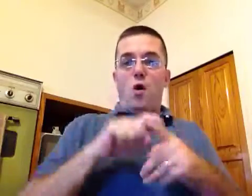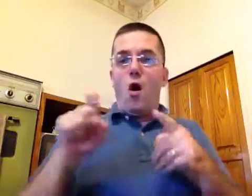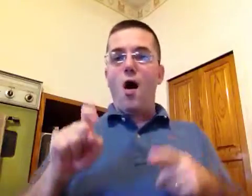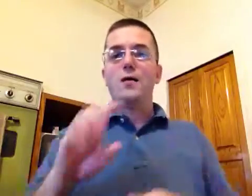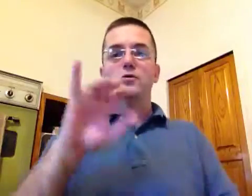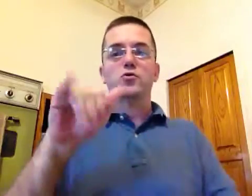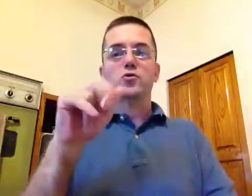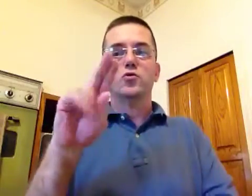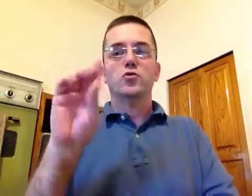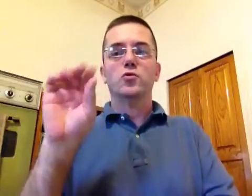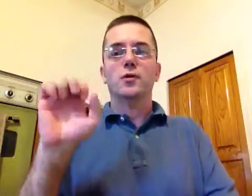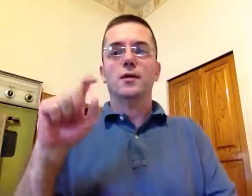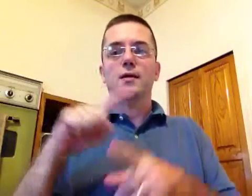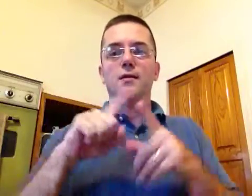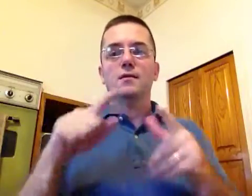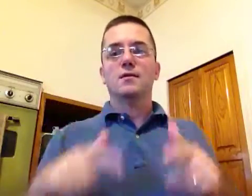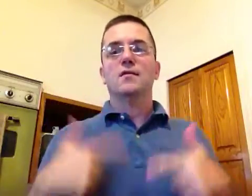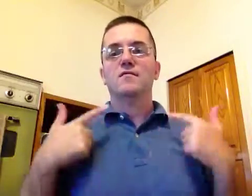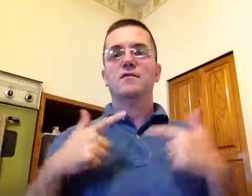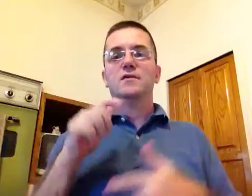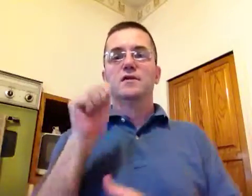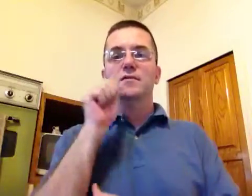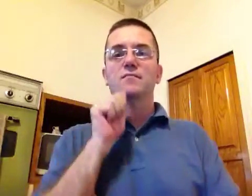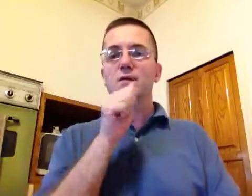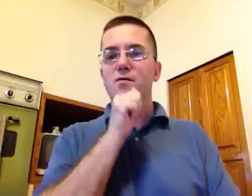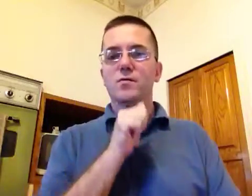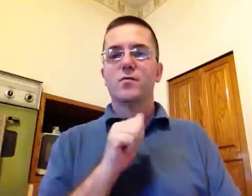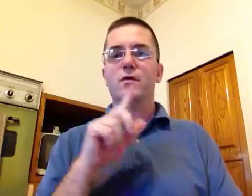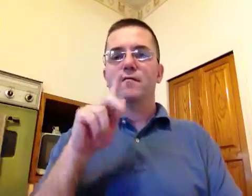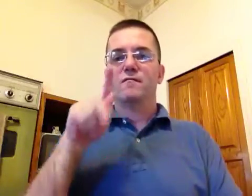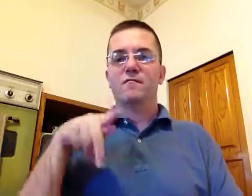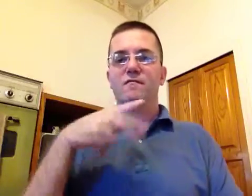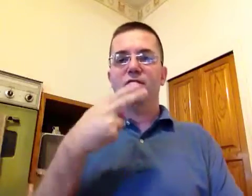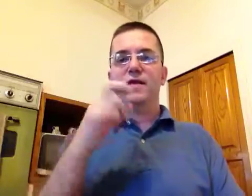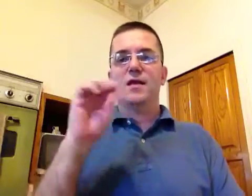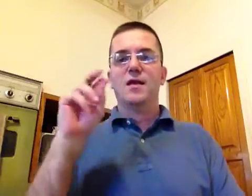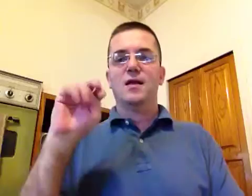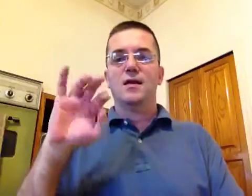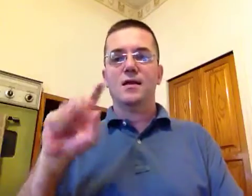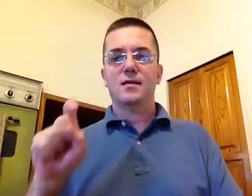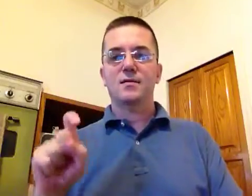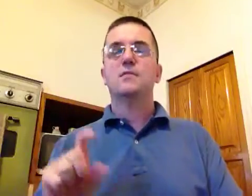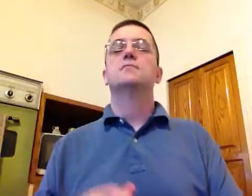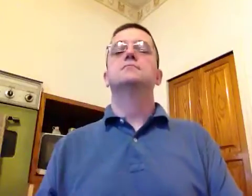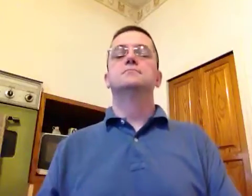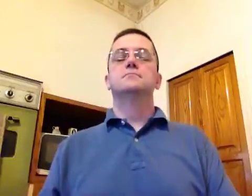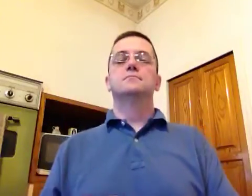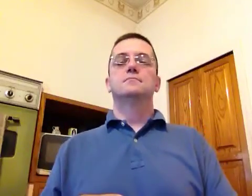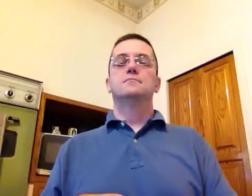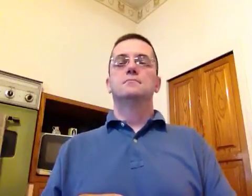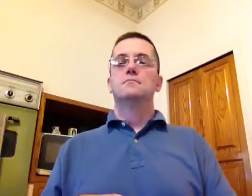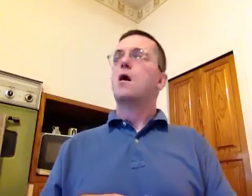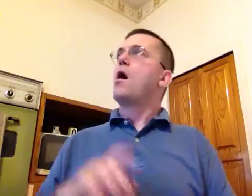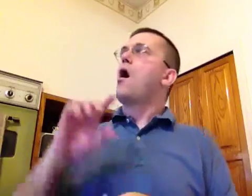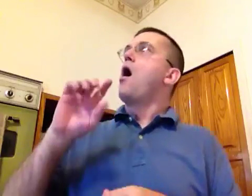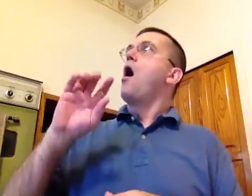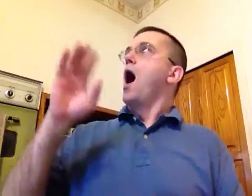Judy. Hi, how are you doing? Better than I deserve. What's up? I have a question. We just started your Financial Peace University at a local church.